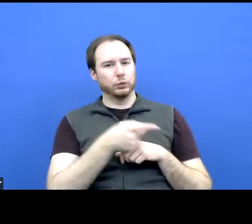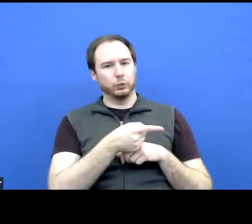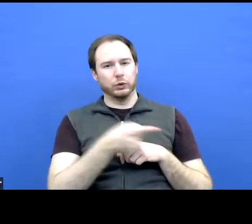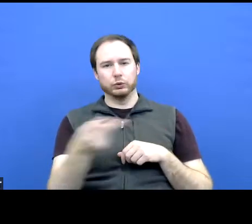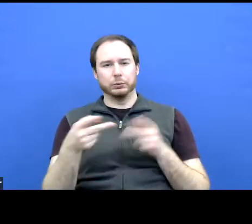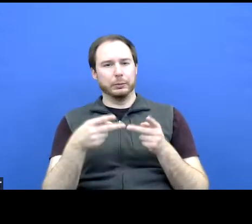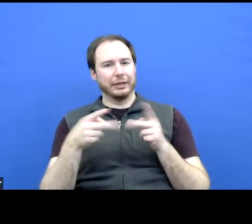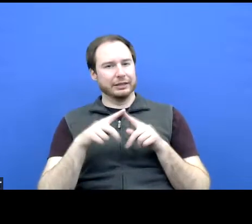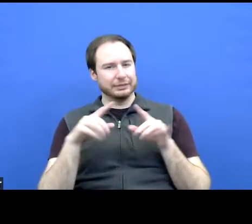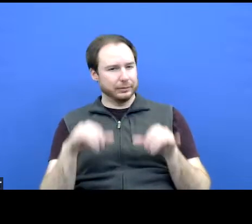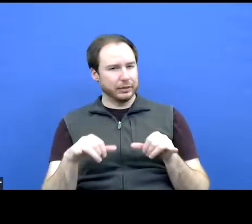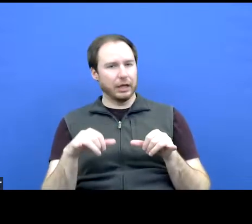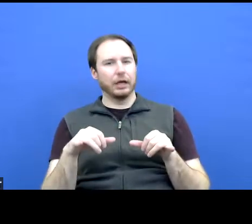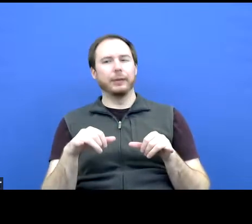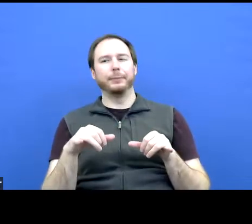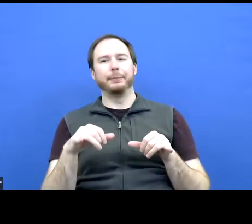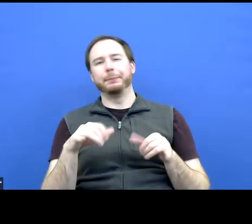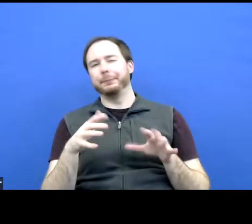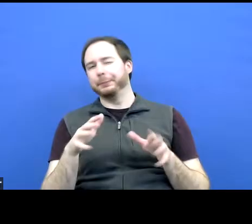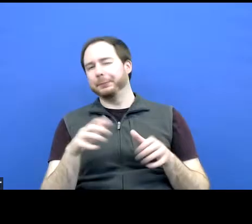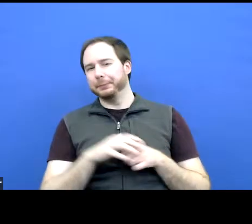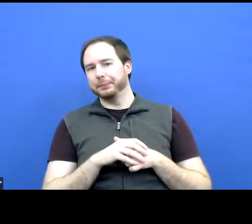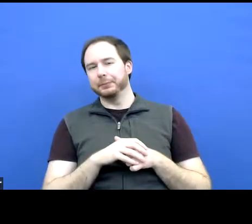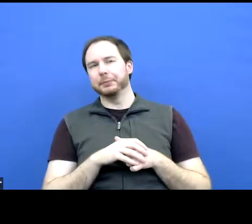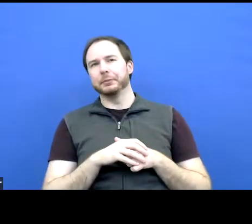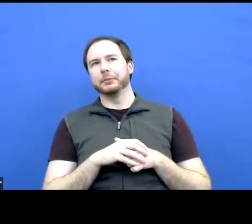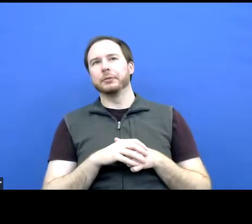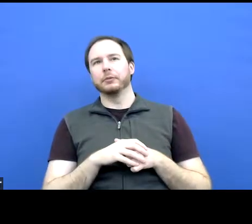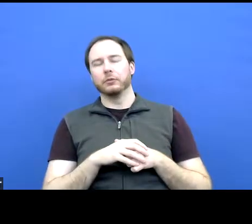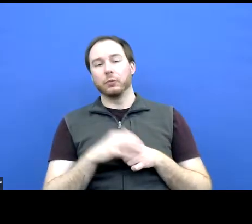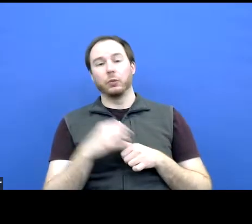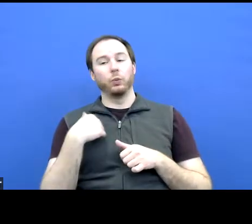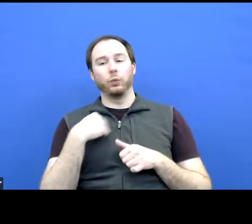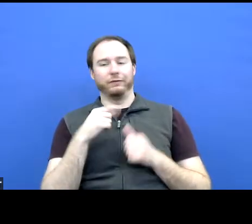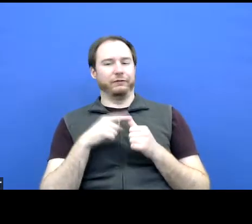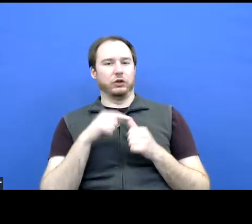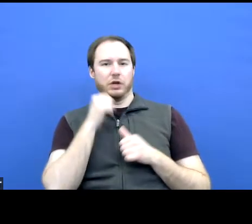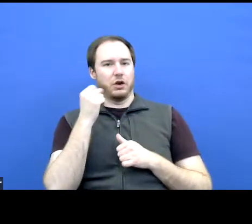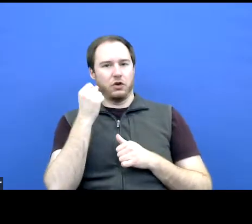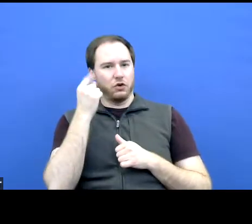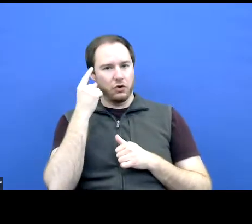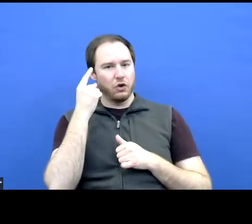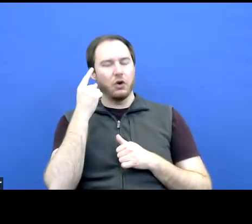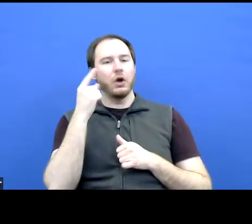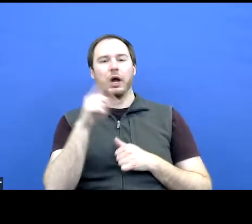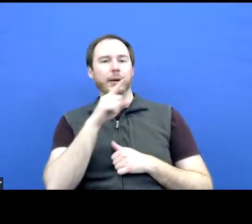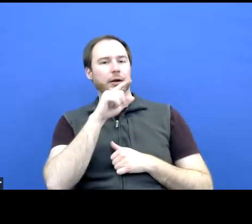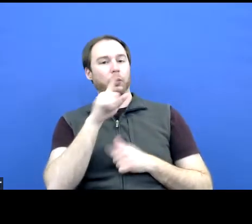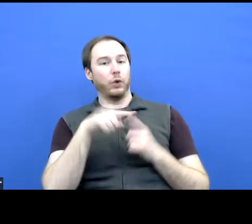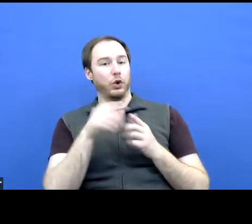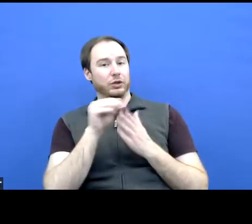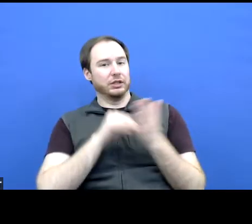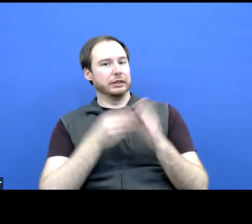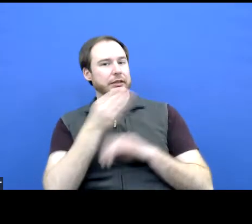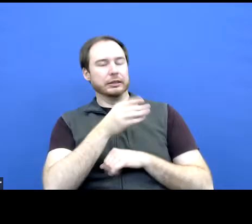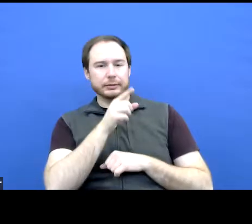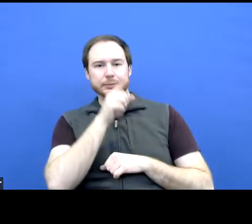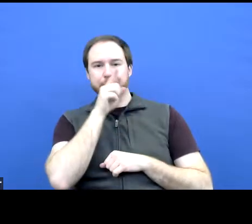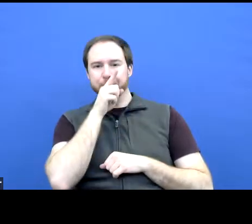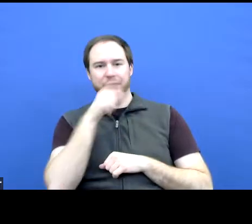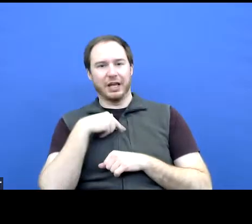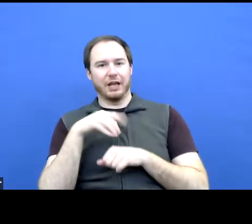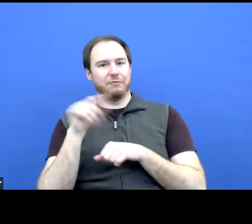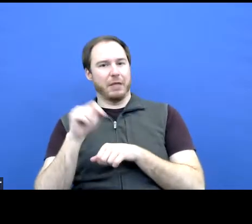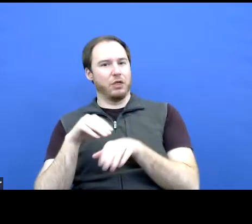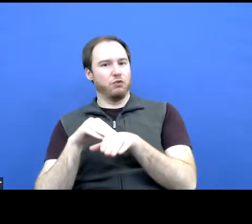once. And especially, because we didn't understand, there was no mention of the restroom trailers. We